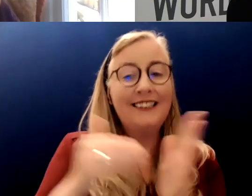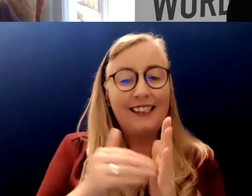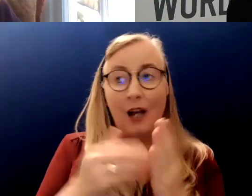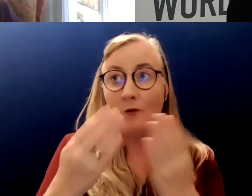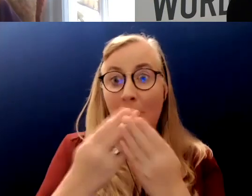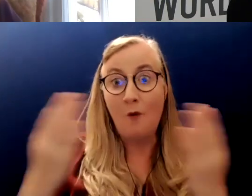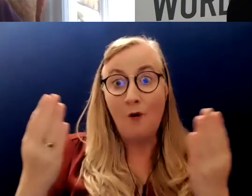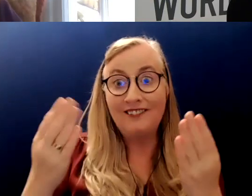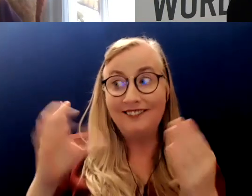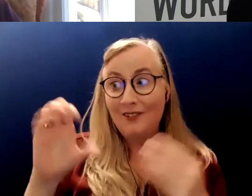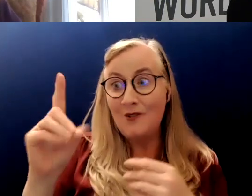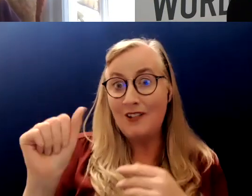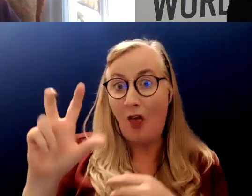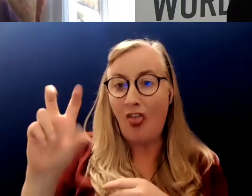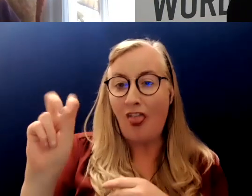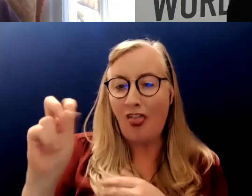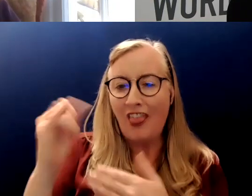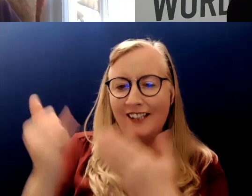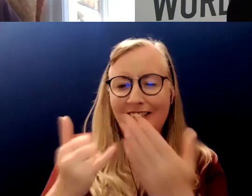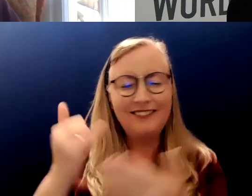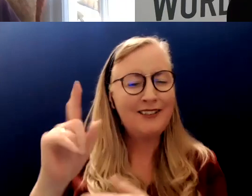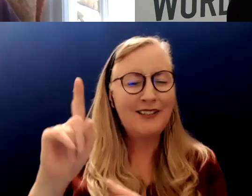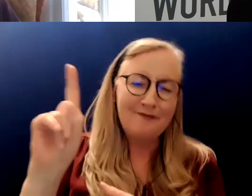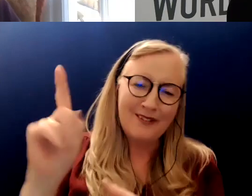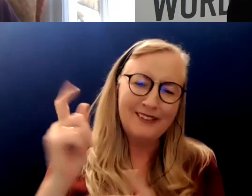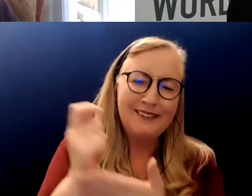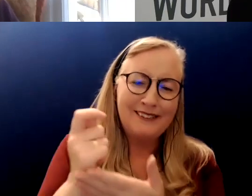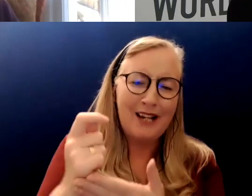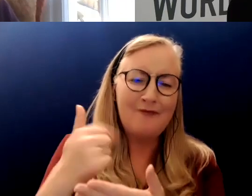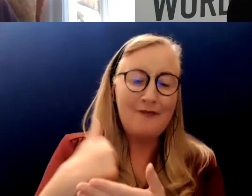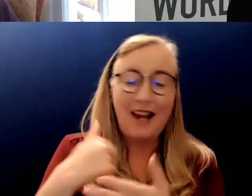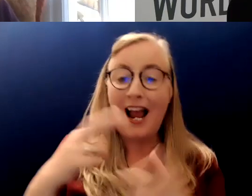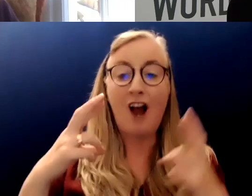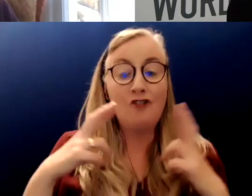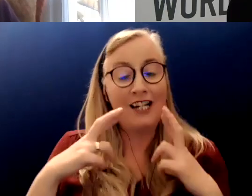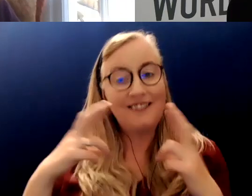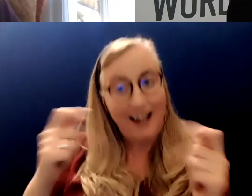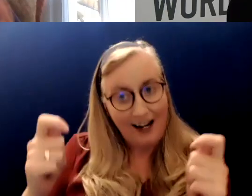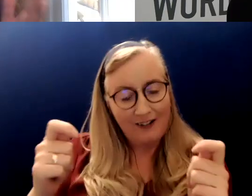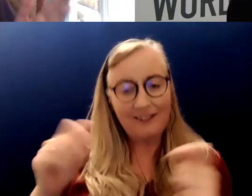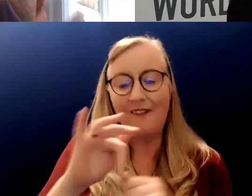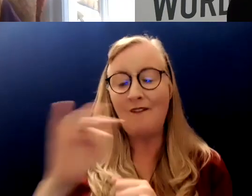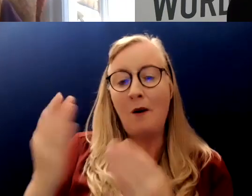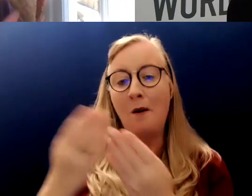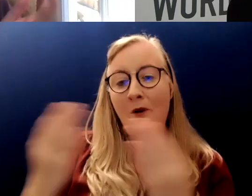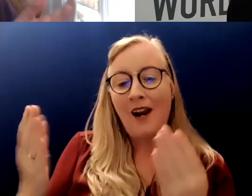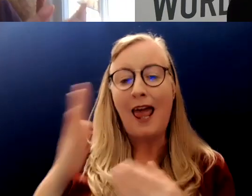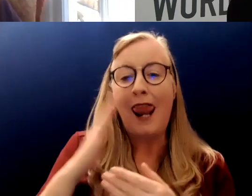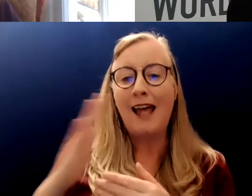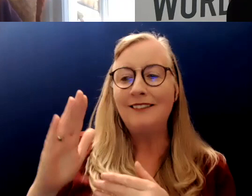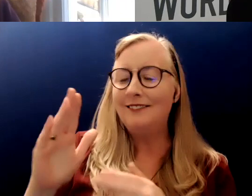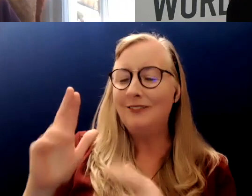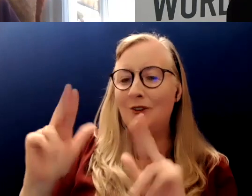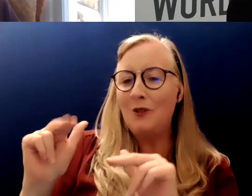30 years, it was time for me. I chose to retire from the board and let new energy,